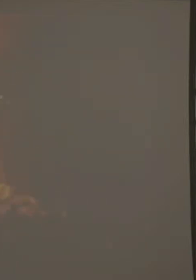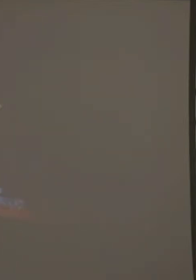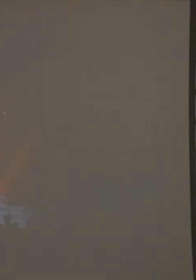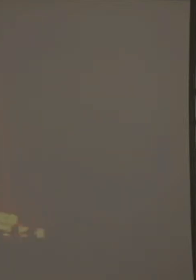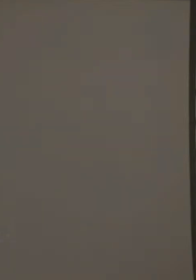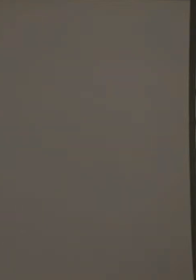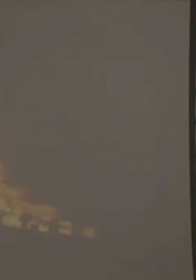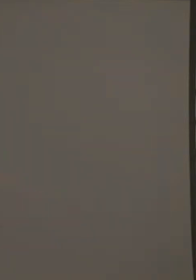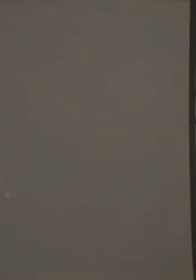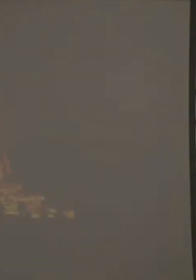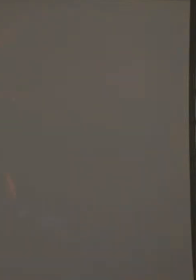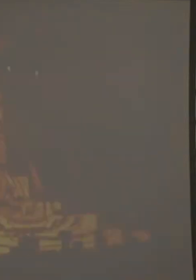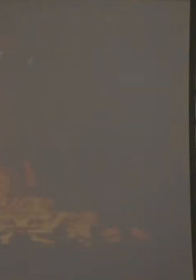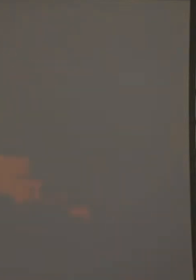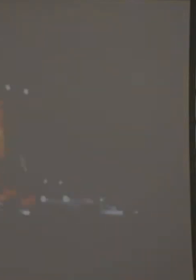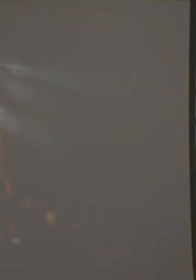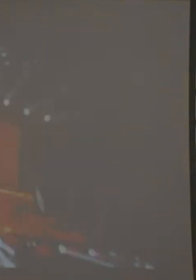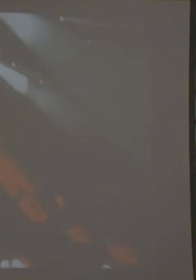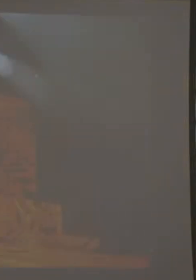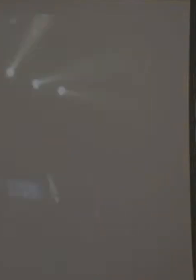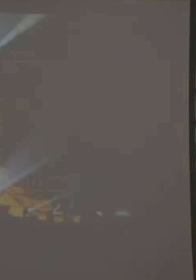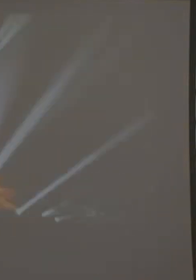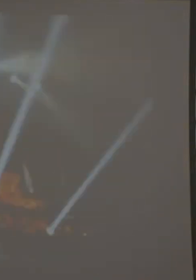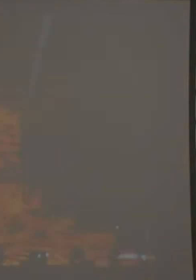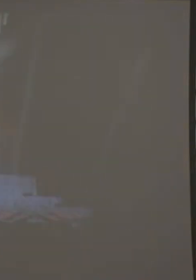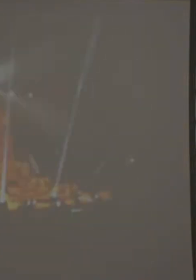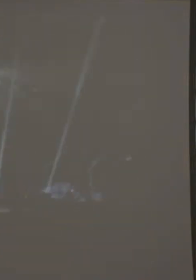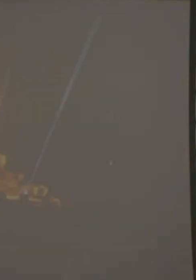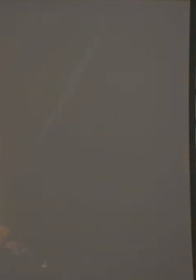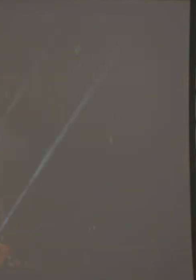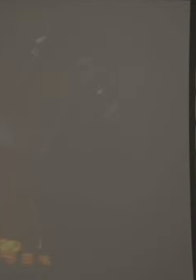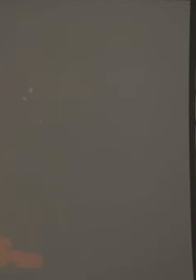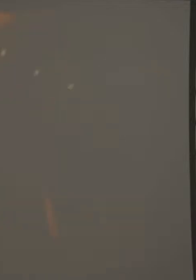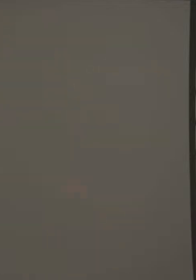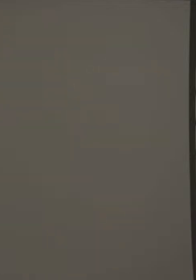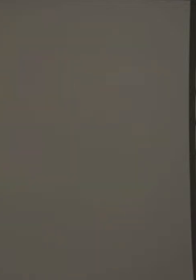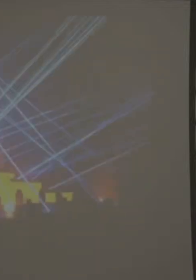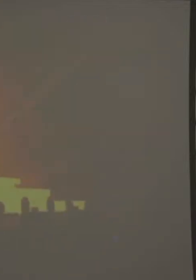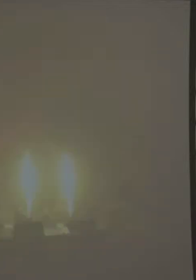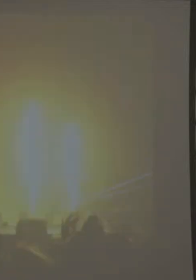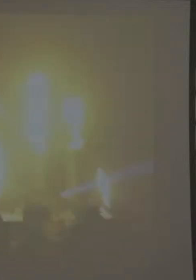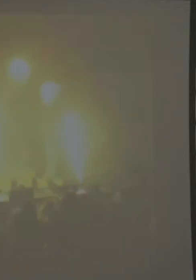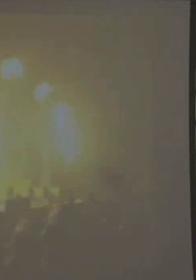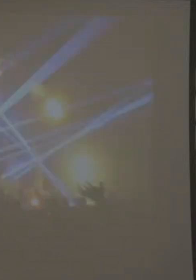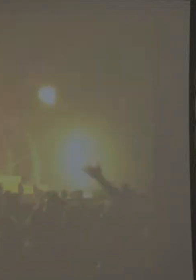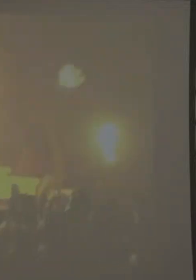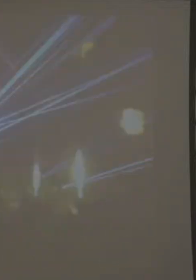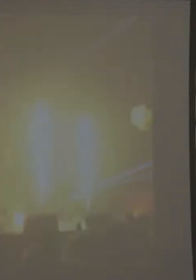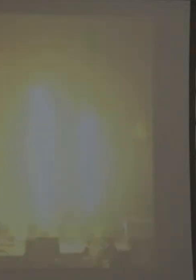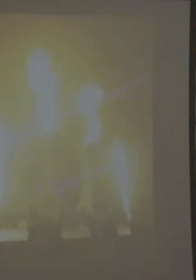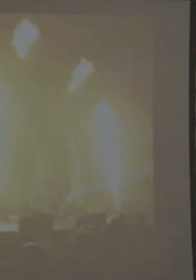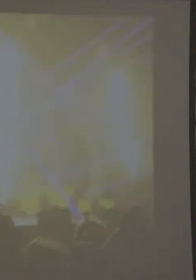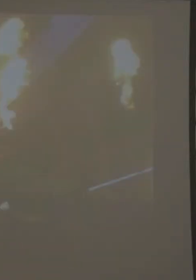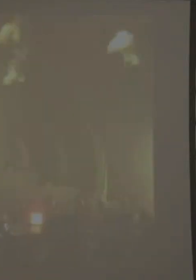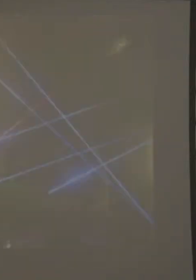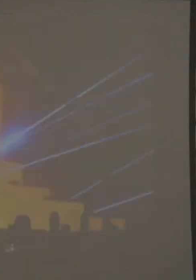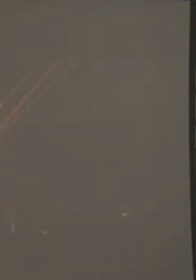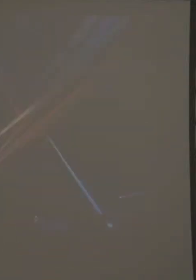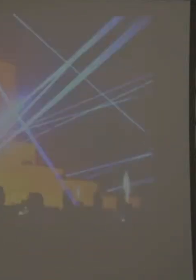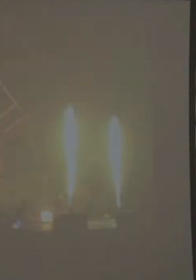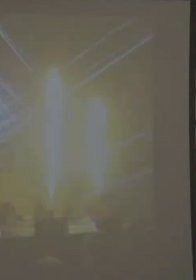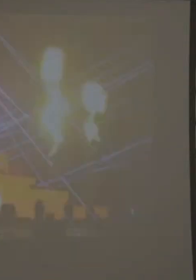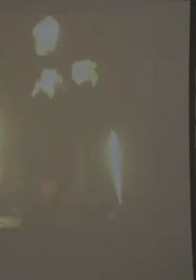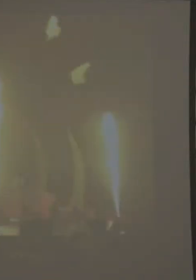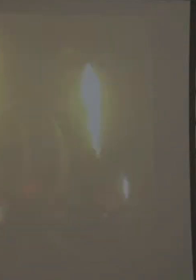odds against them. After all, this is what a true creative does and should continue to do.